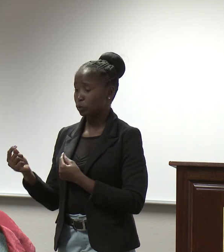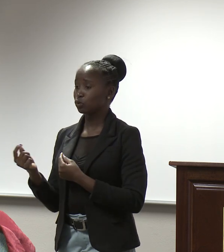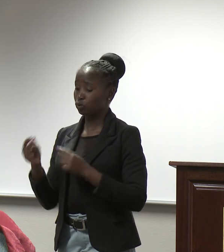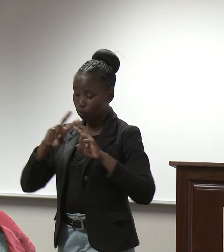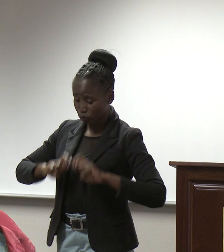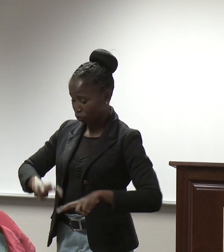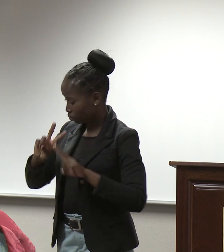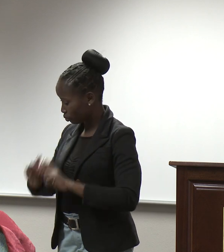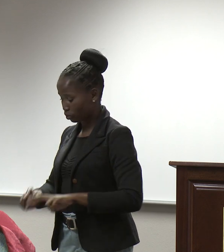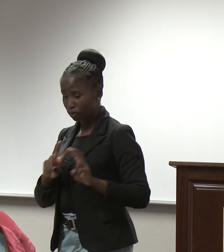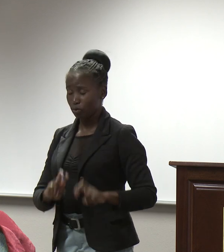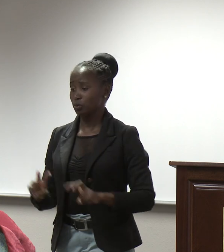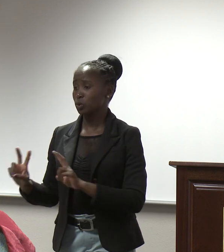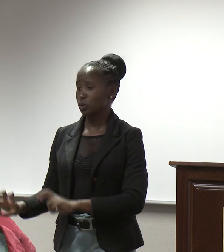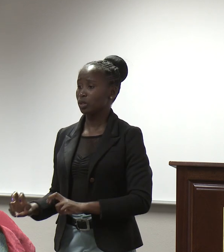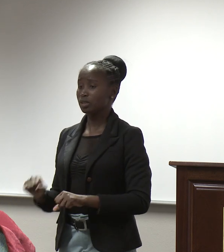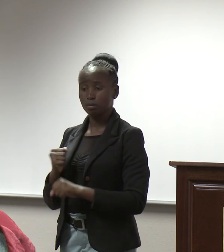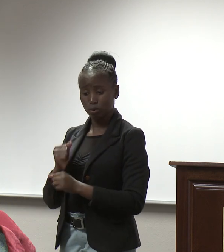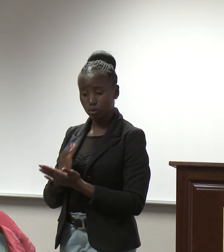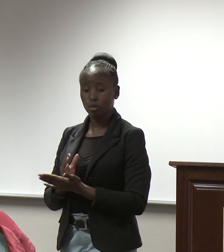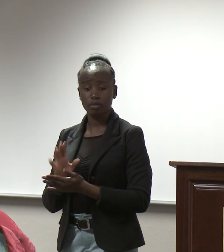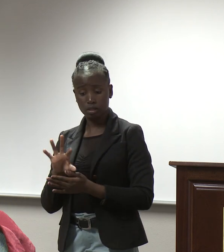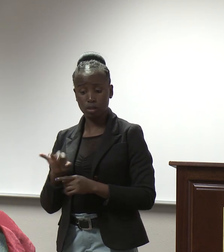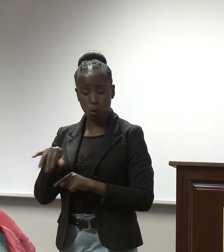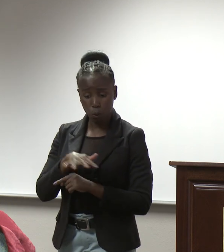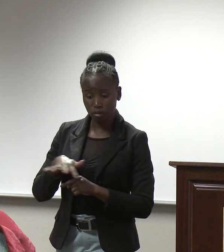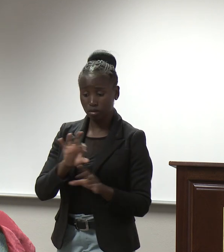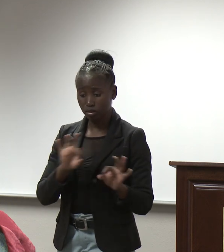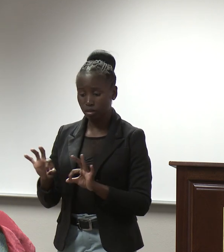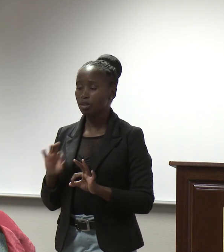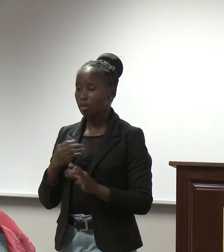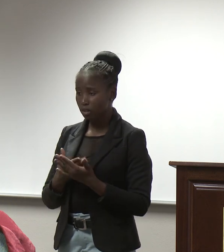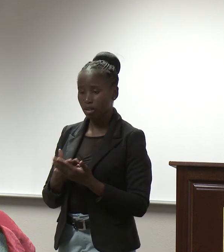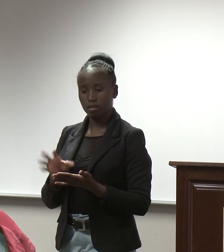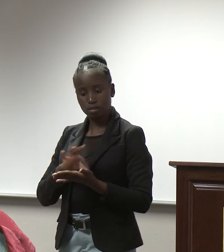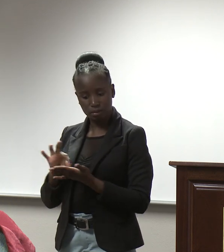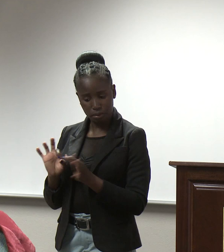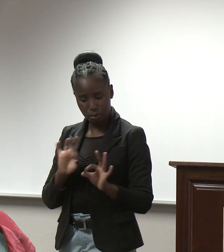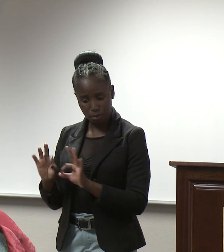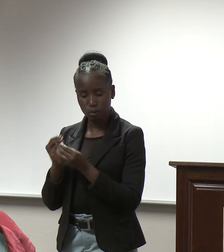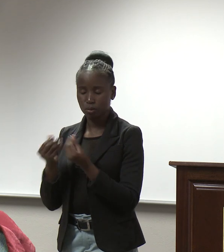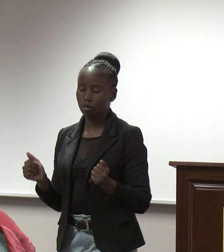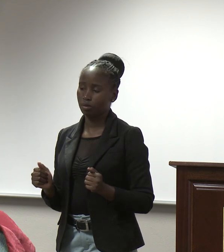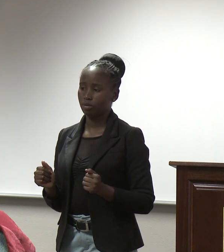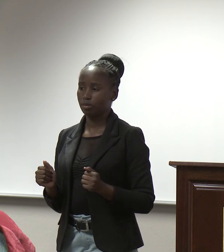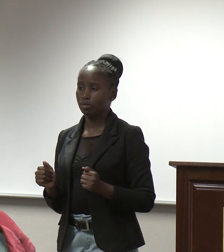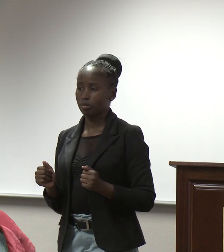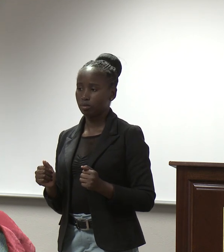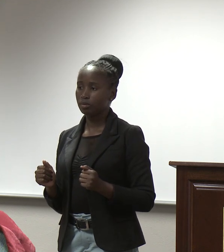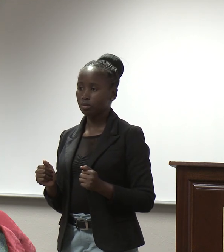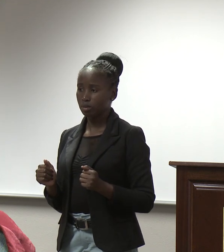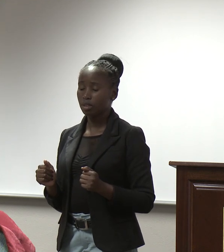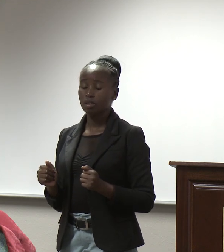to publish under these conditions, and these conditions are precisely this, are this idea of the matrix. And the